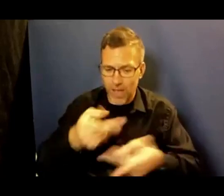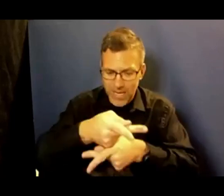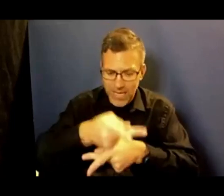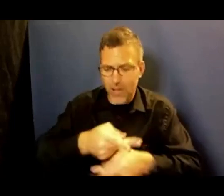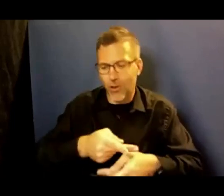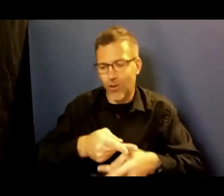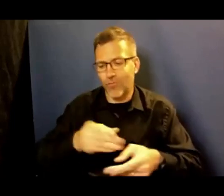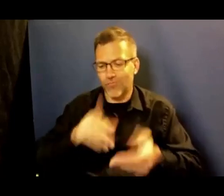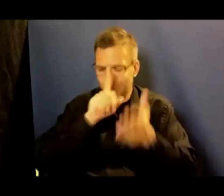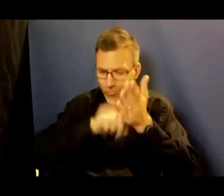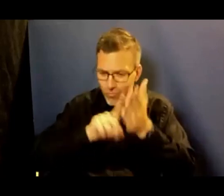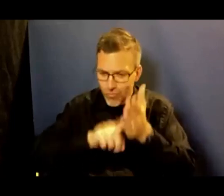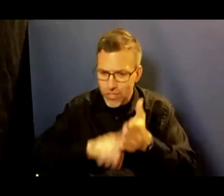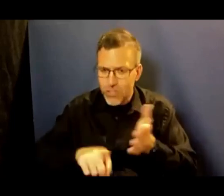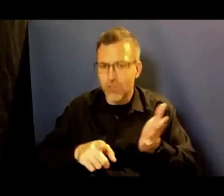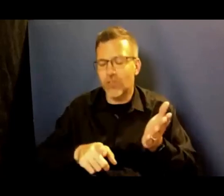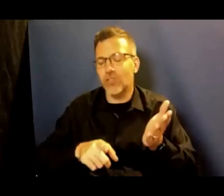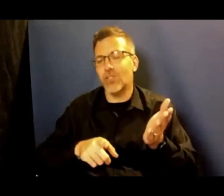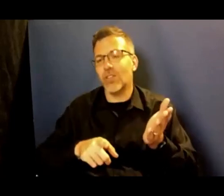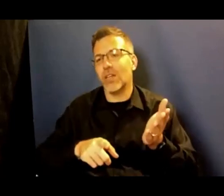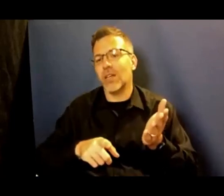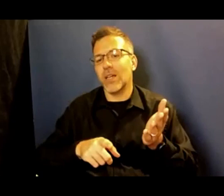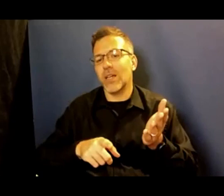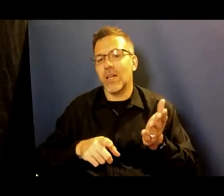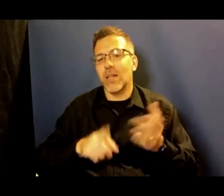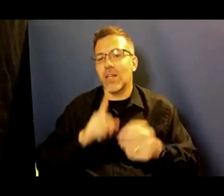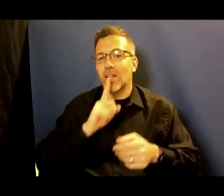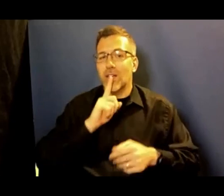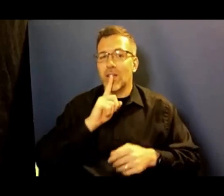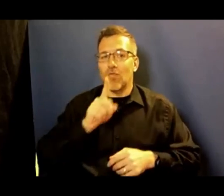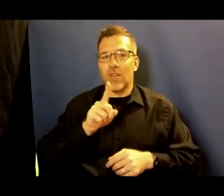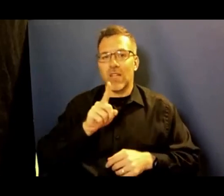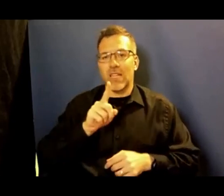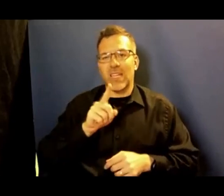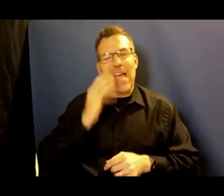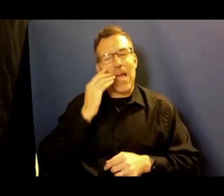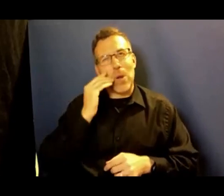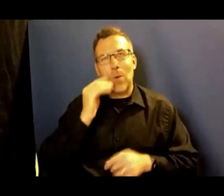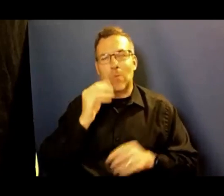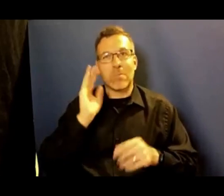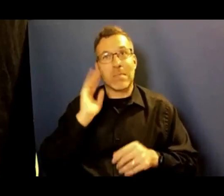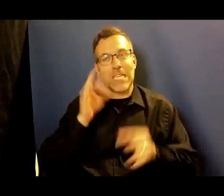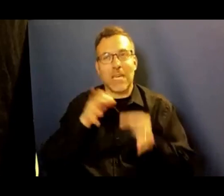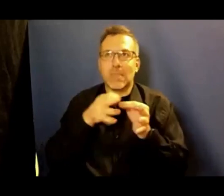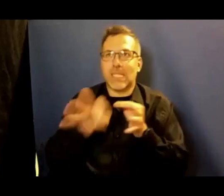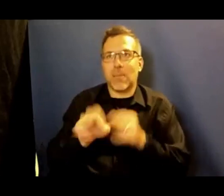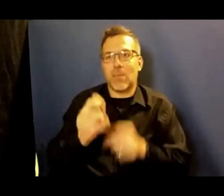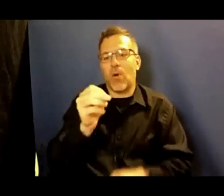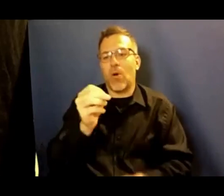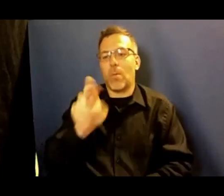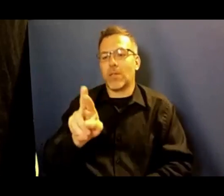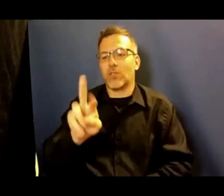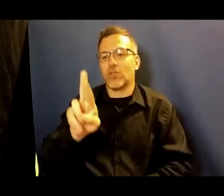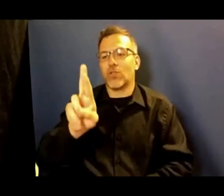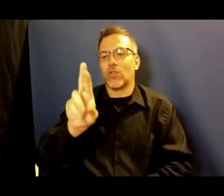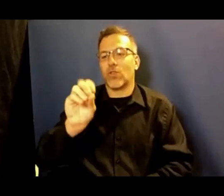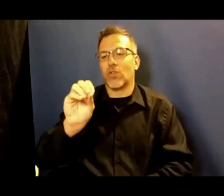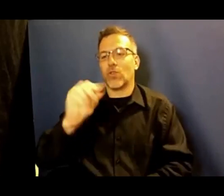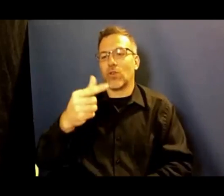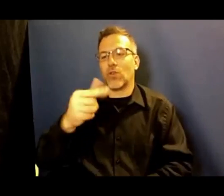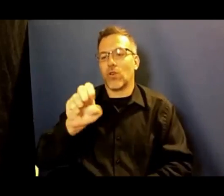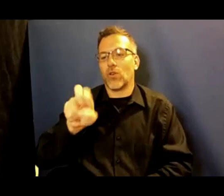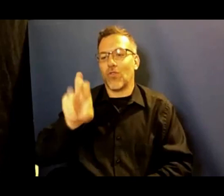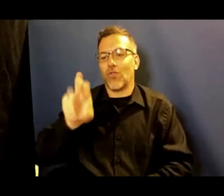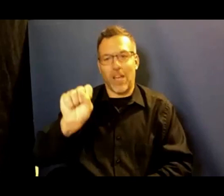That's one of the things I think it's a very Mr. Rogers philosophy, and I know we've had many occasions in this nation to depend on Mr.